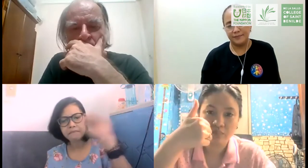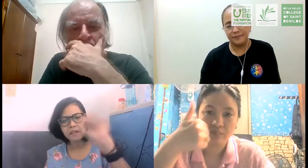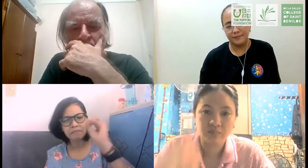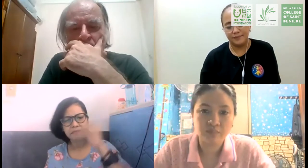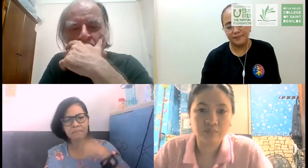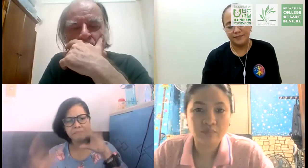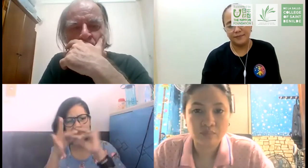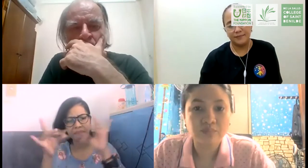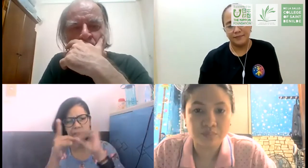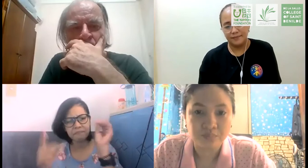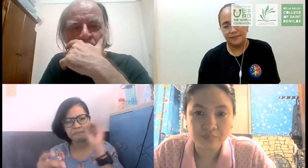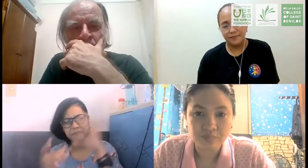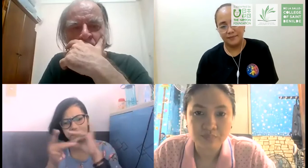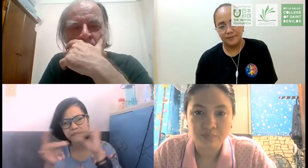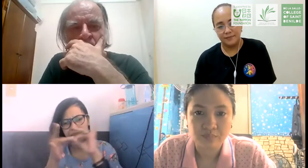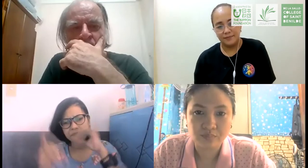all right.